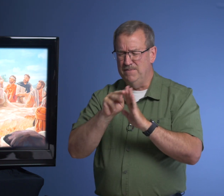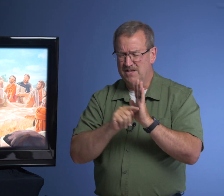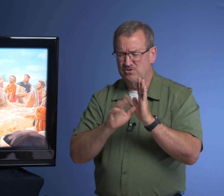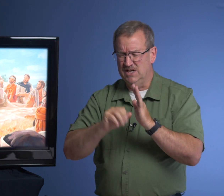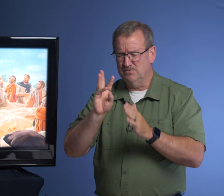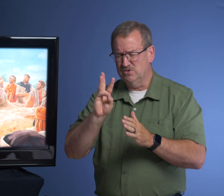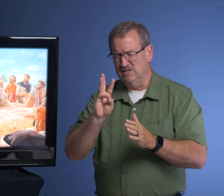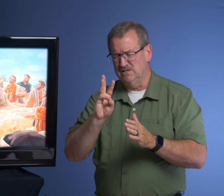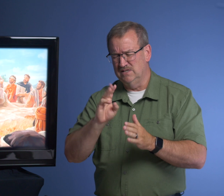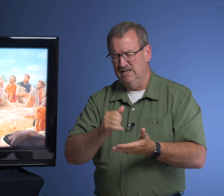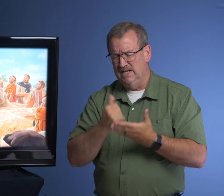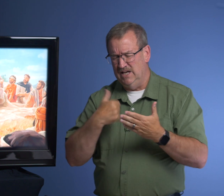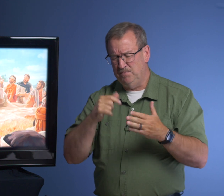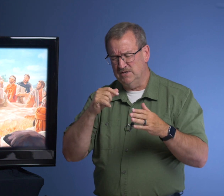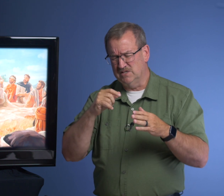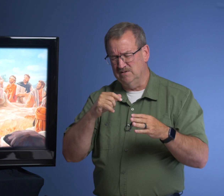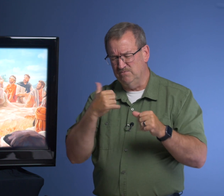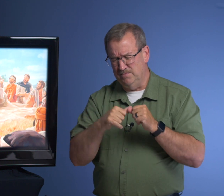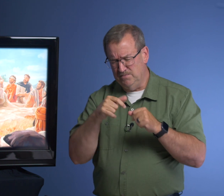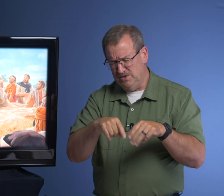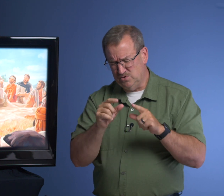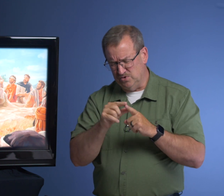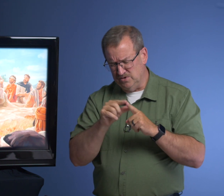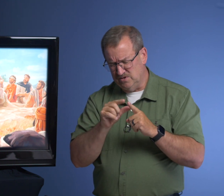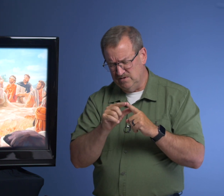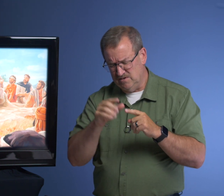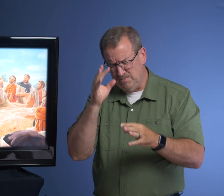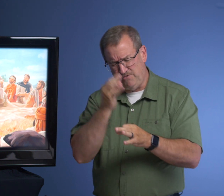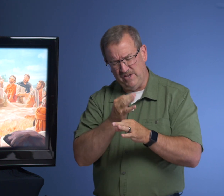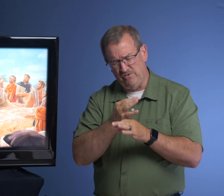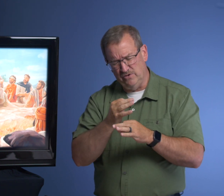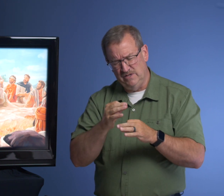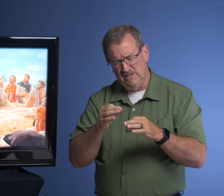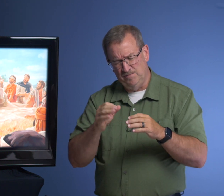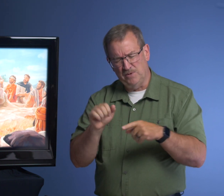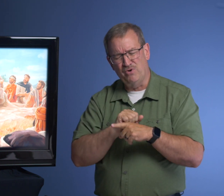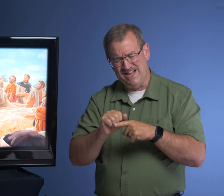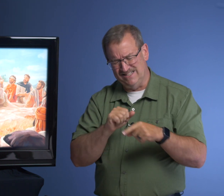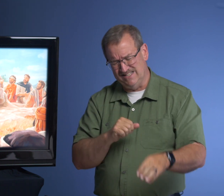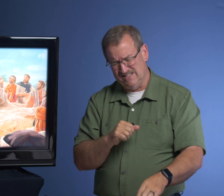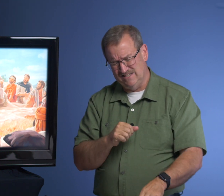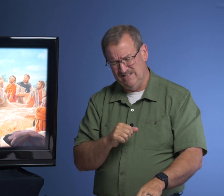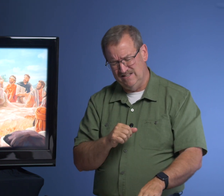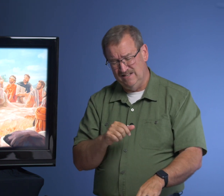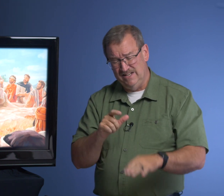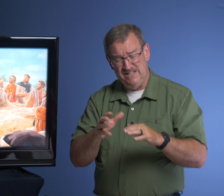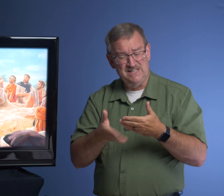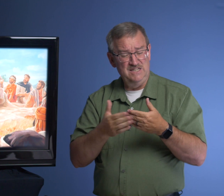Matthew chapter 6. Help us to remember these words and be faithful to practice this. It's easy